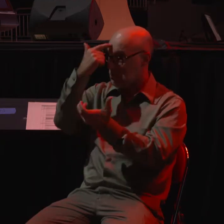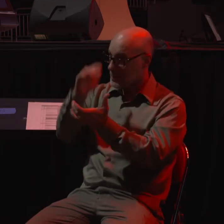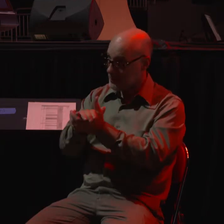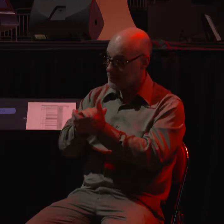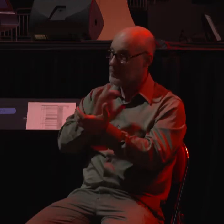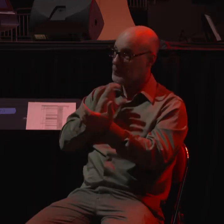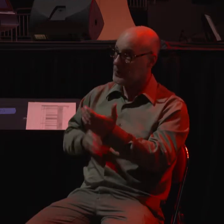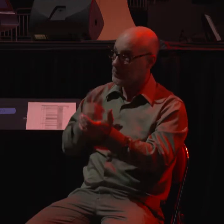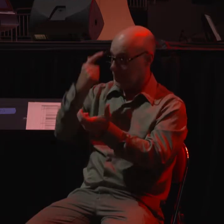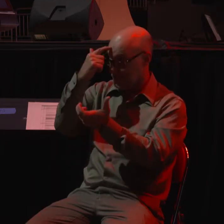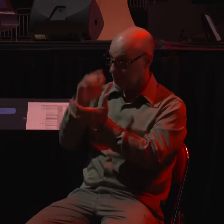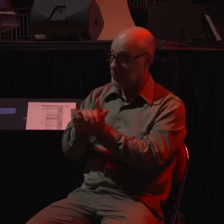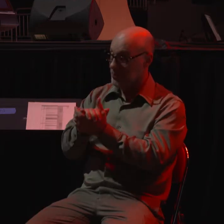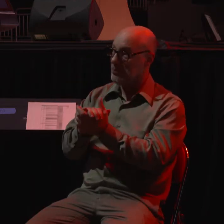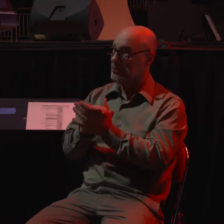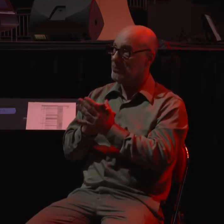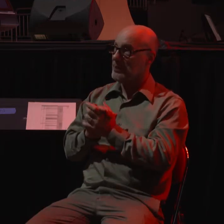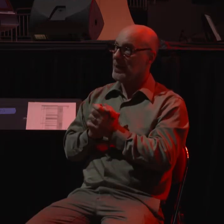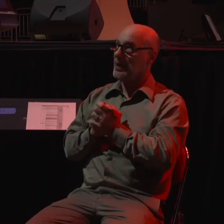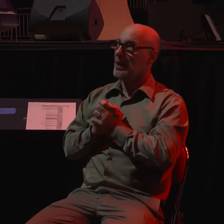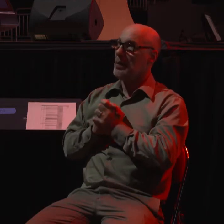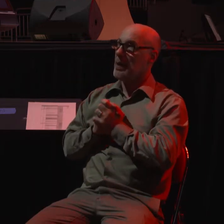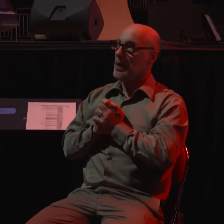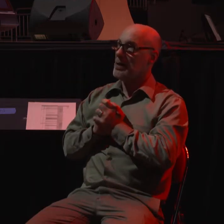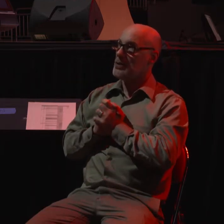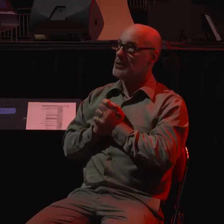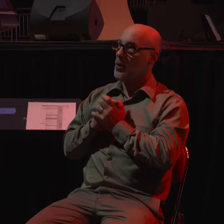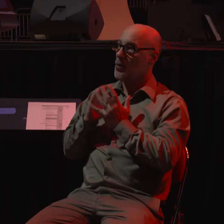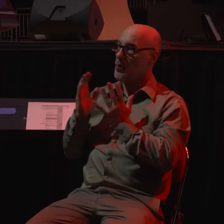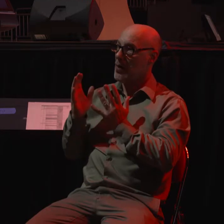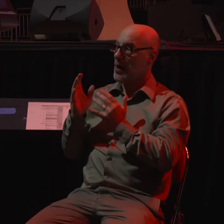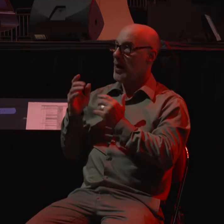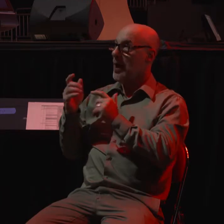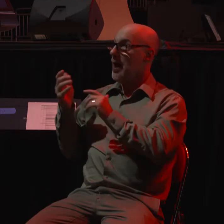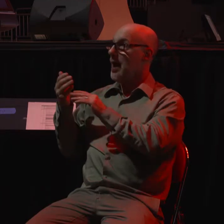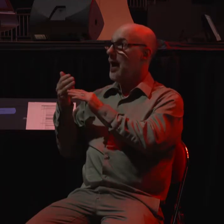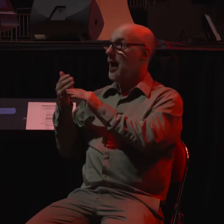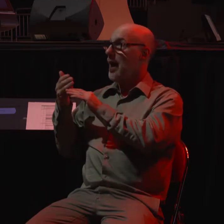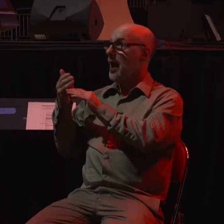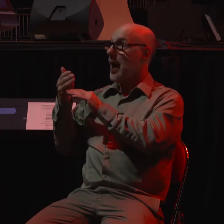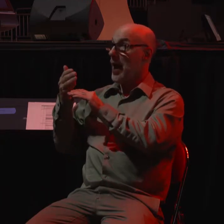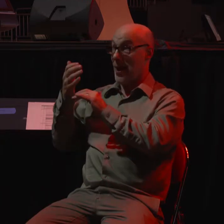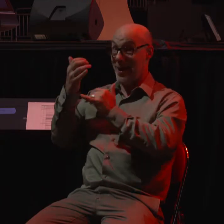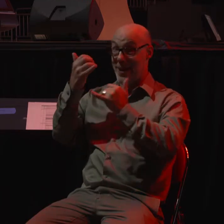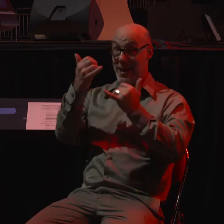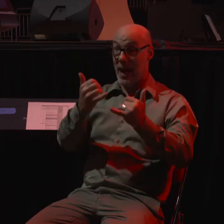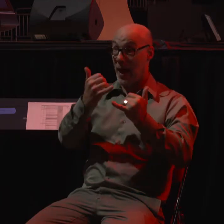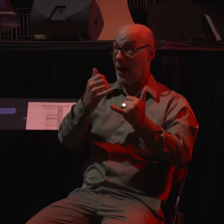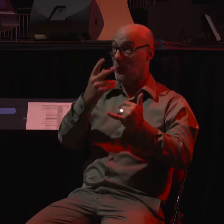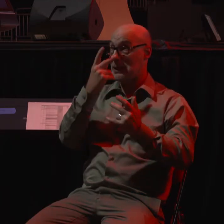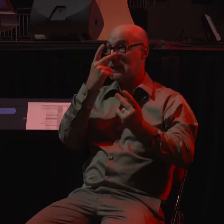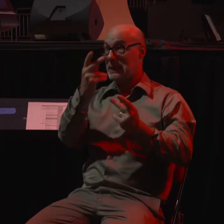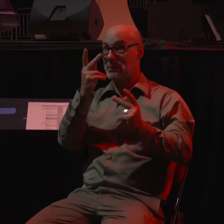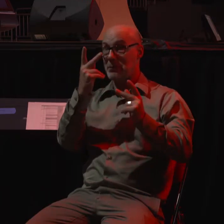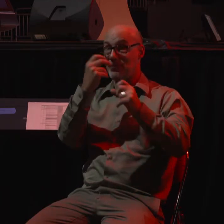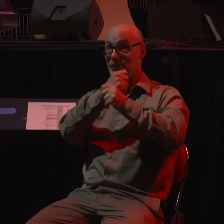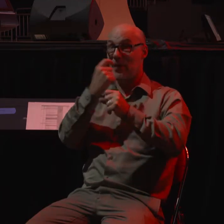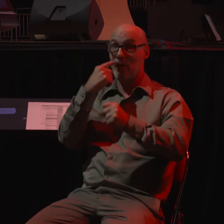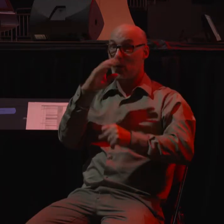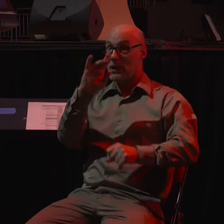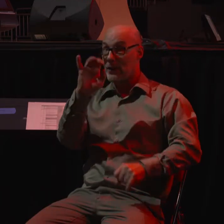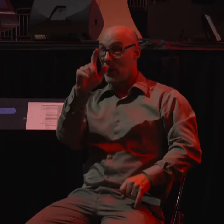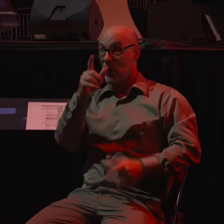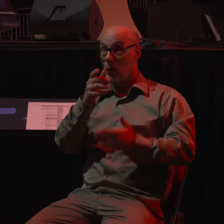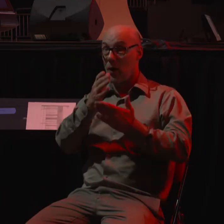And not so, I would say, in the generation presently. And I think